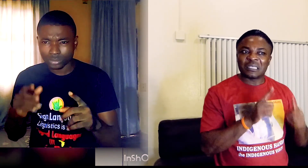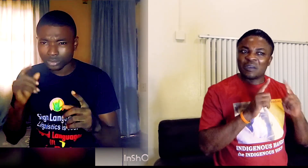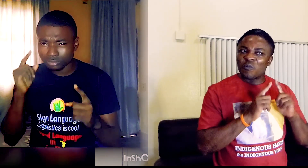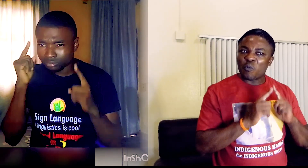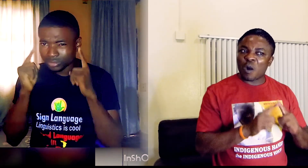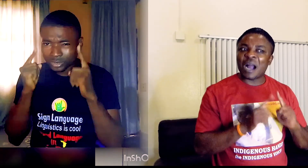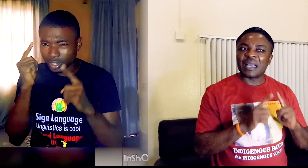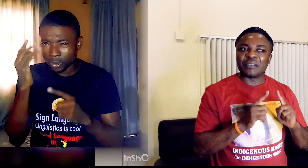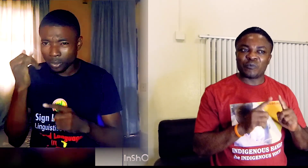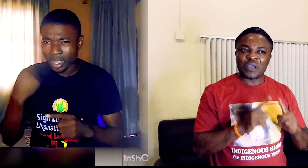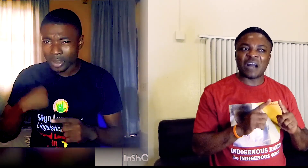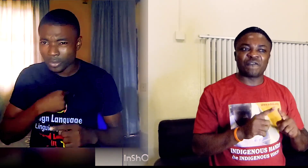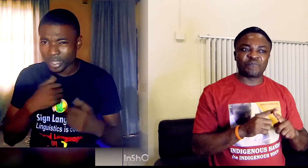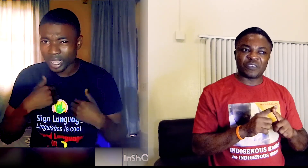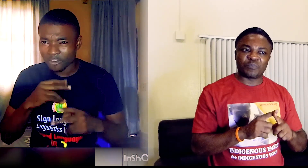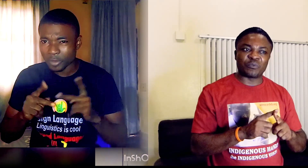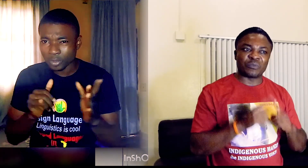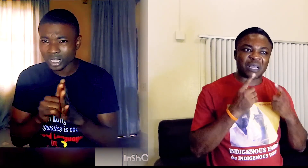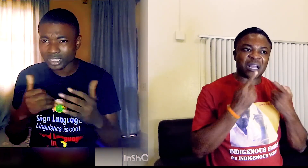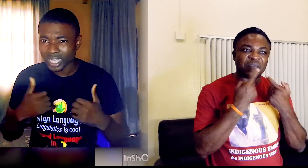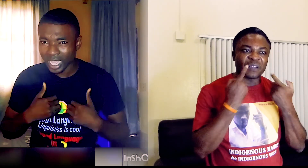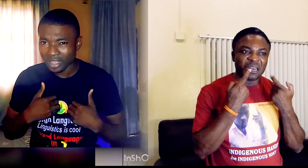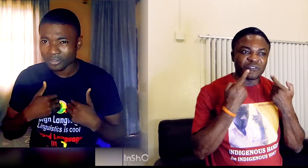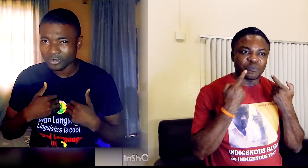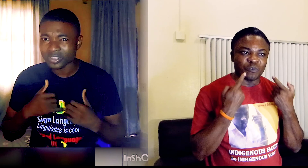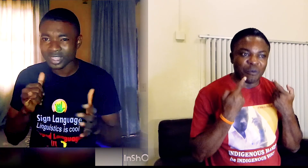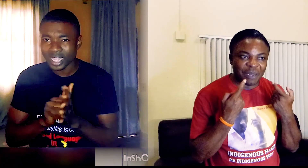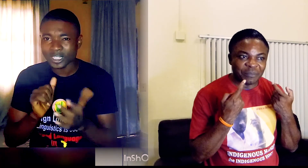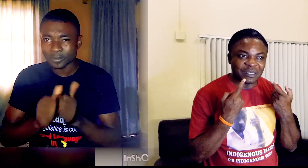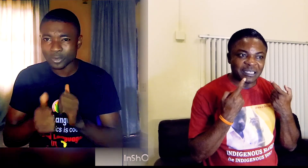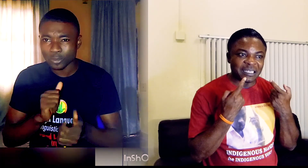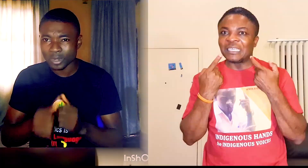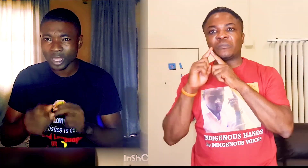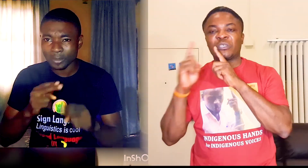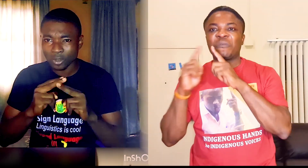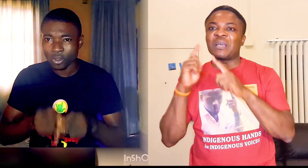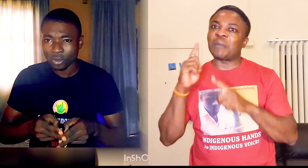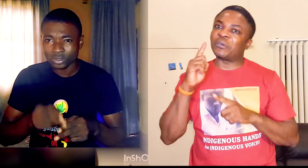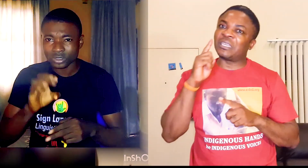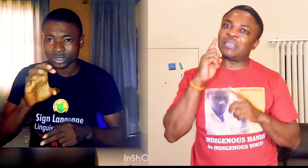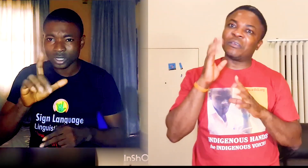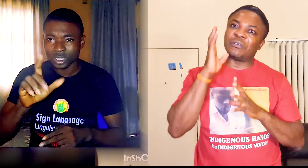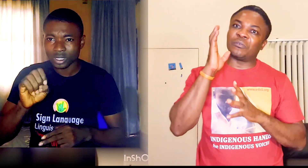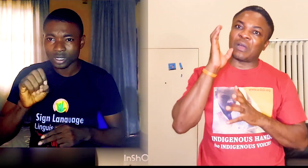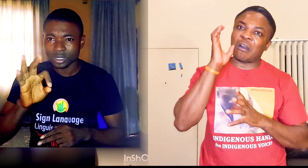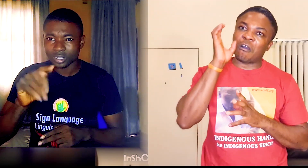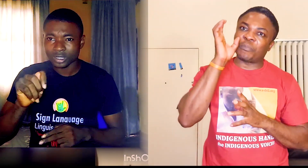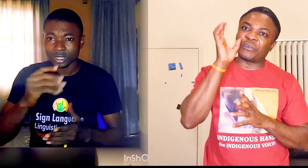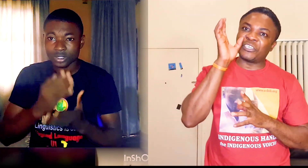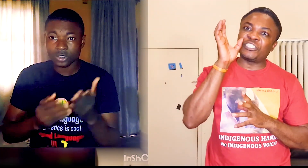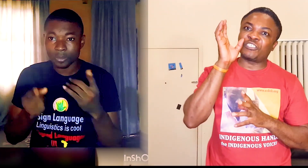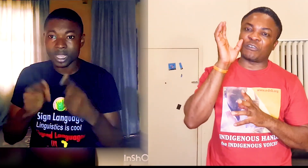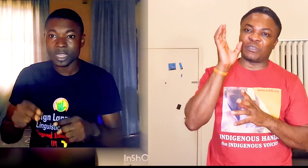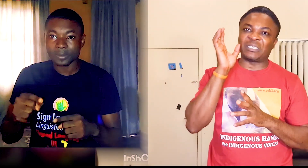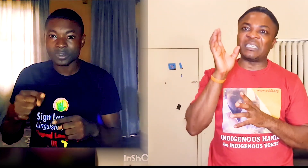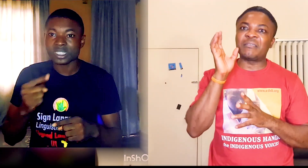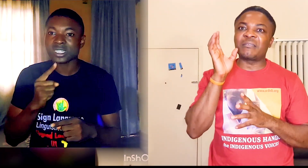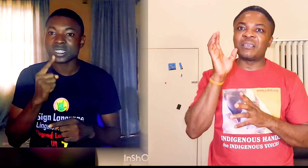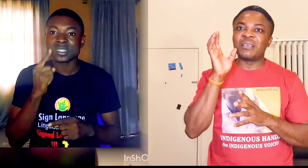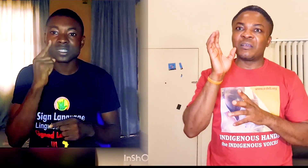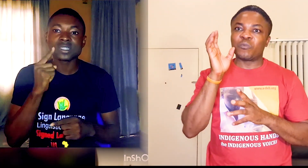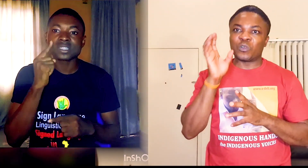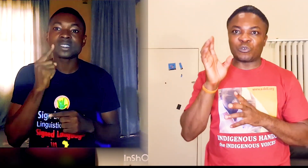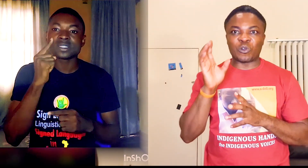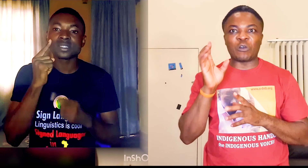wondered why we have people that have cleft problem? Some of them happen in the upper reach of the